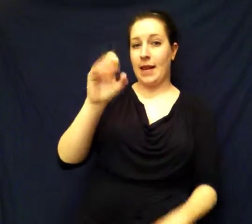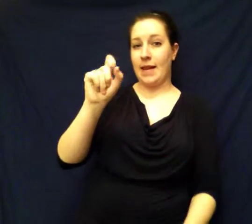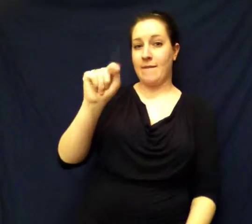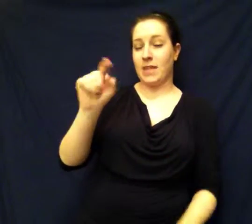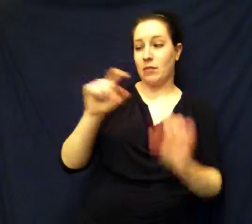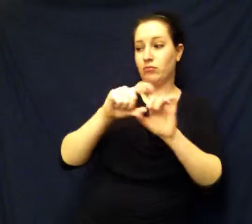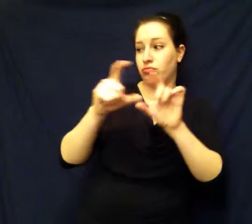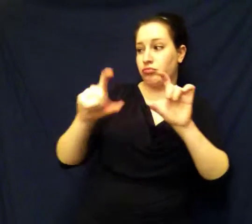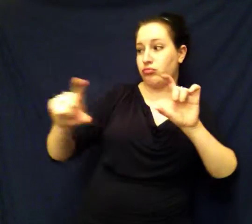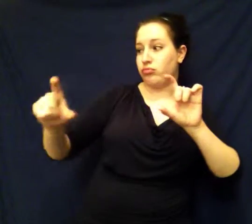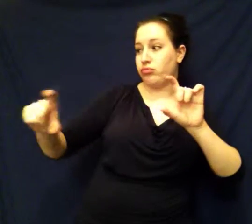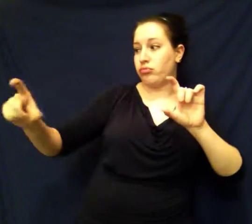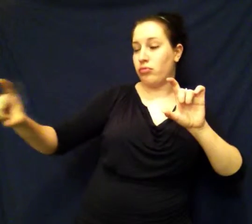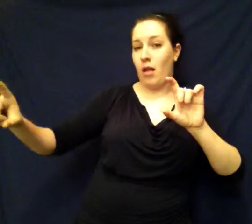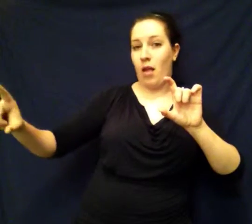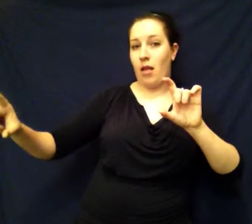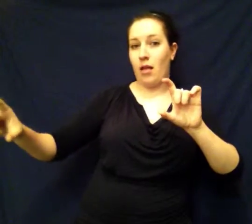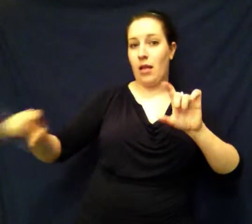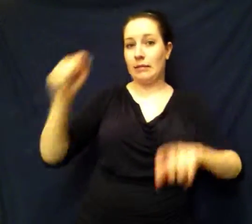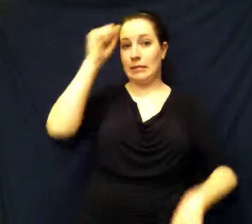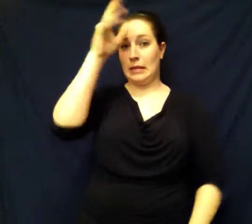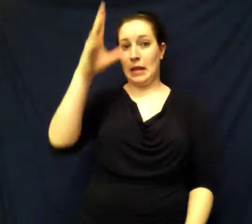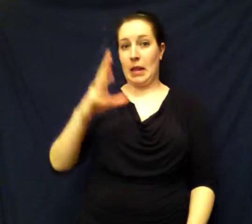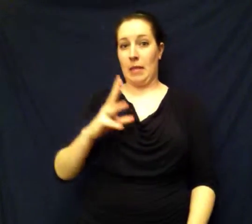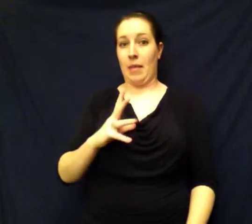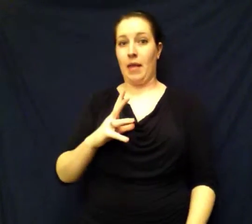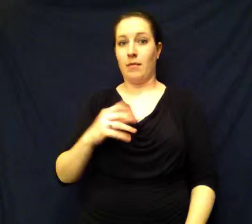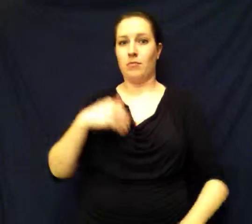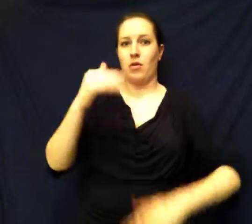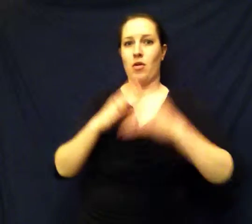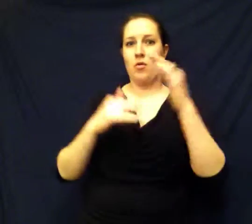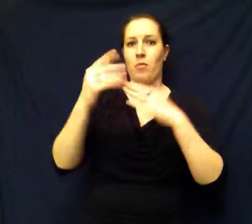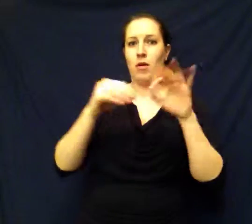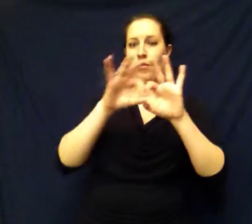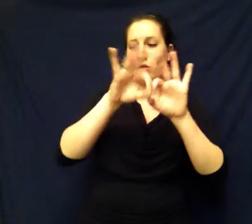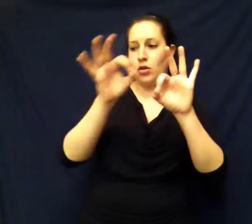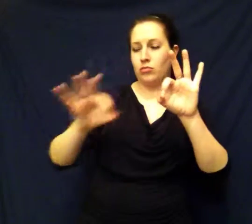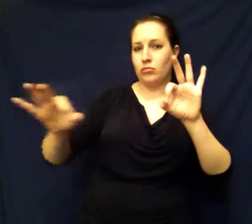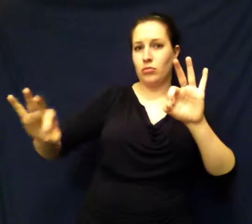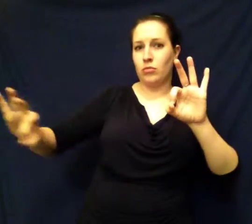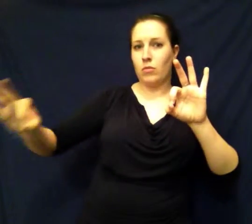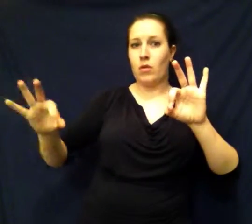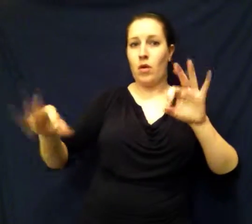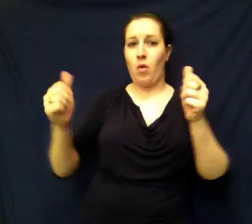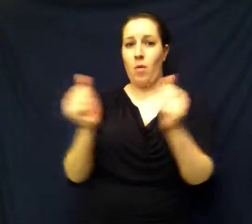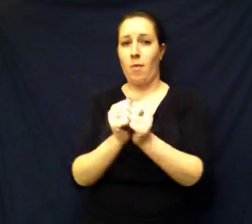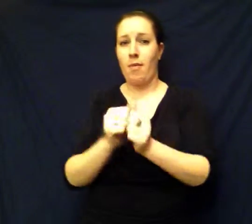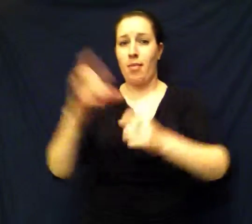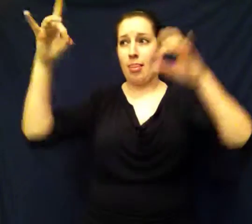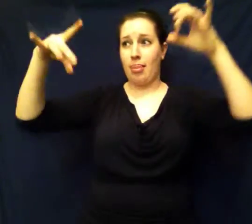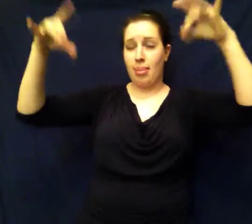to construct a tunnel that had lights, and it had ladders, and was shored up with wood. It was really an